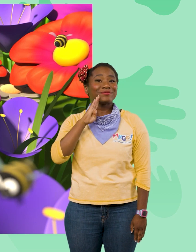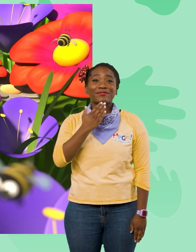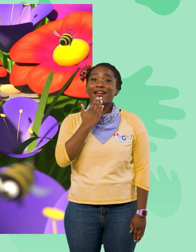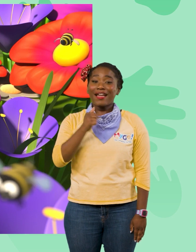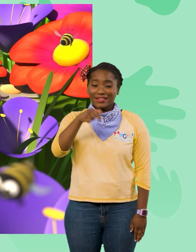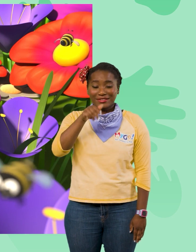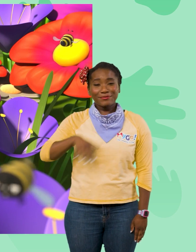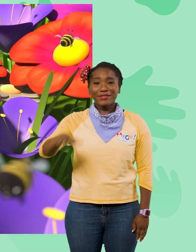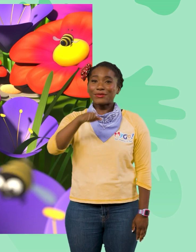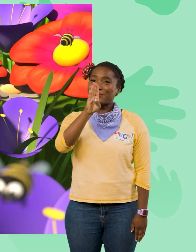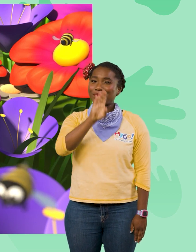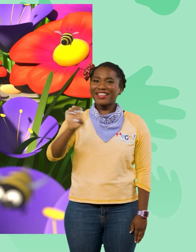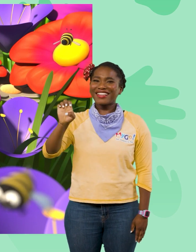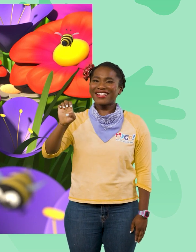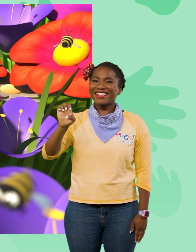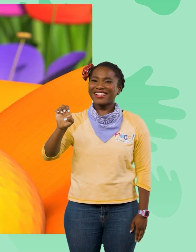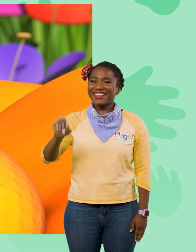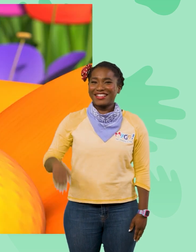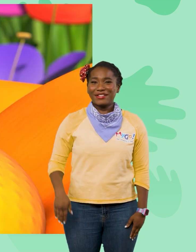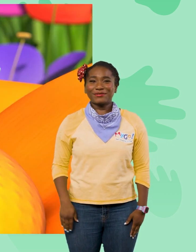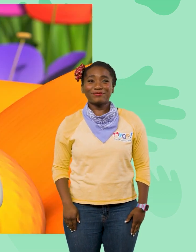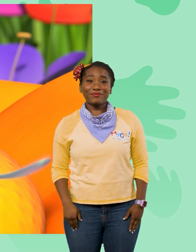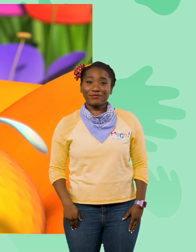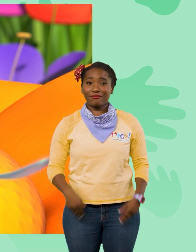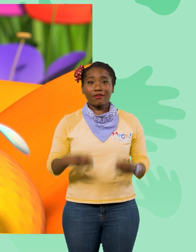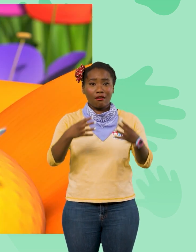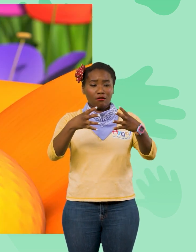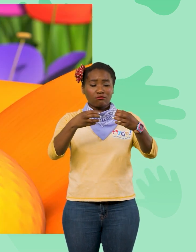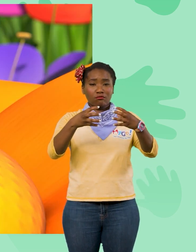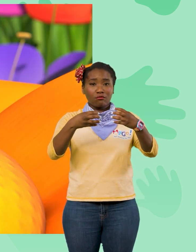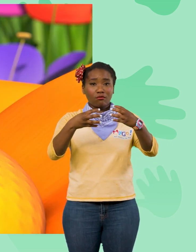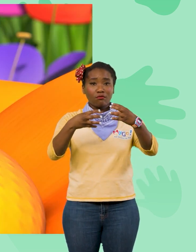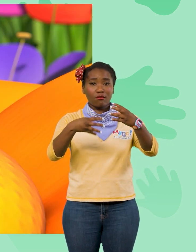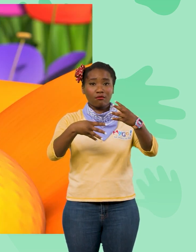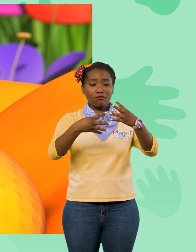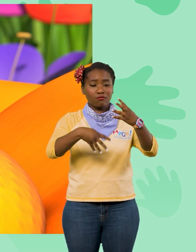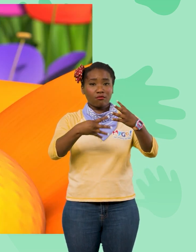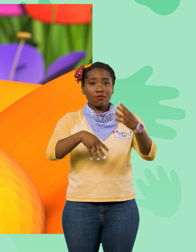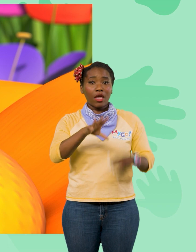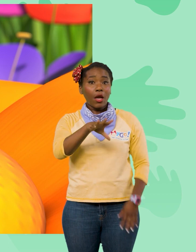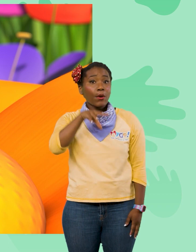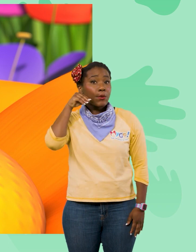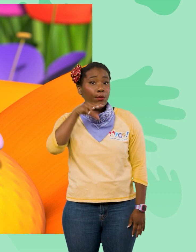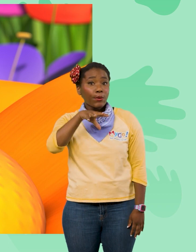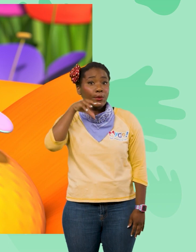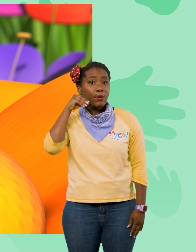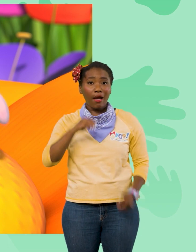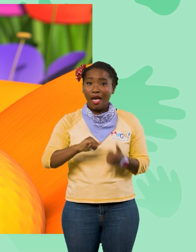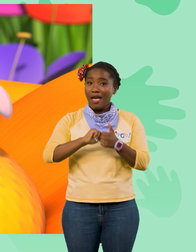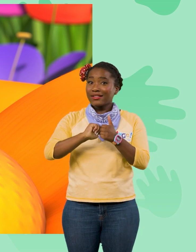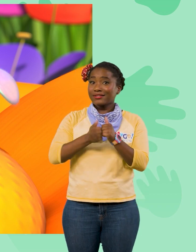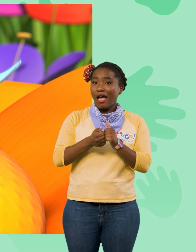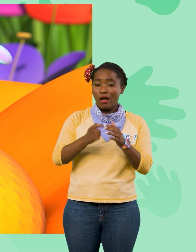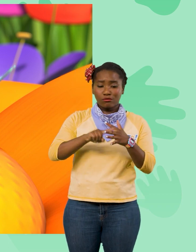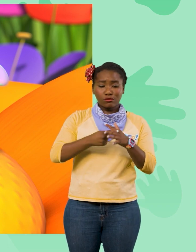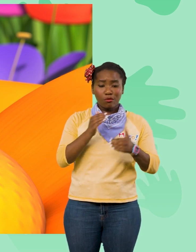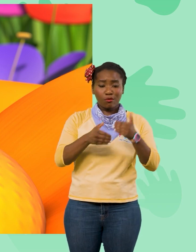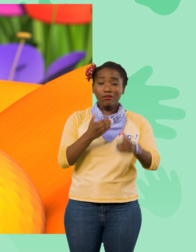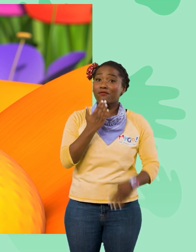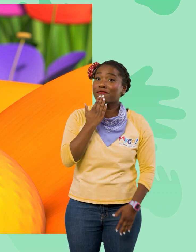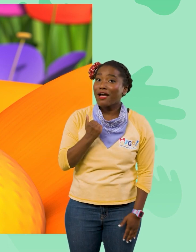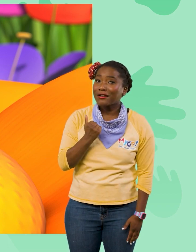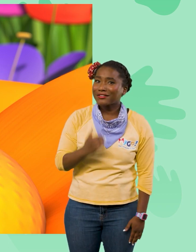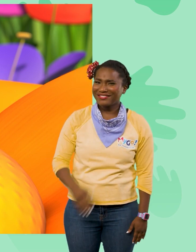is the place to be. So I'm using my tongue to drink in this sweet nectar. It's how we bees start to make